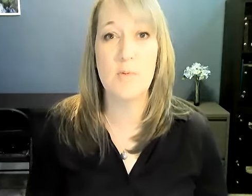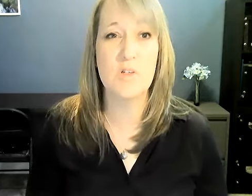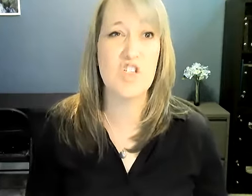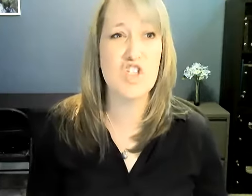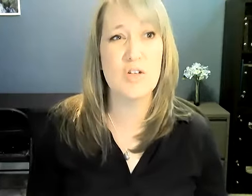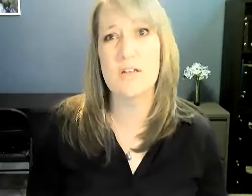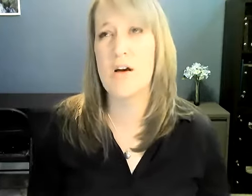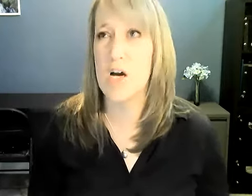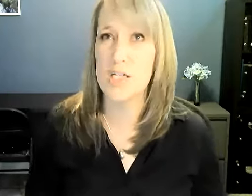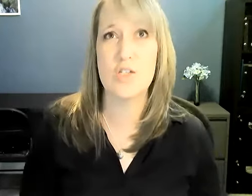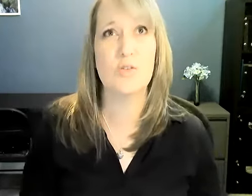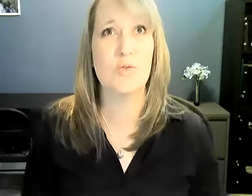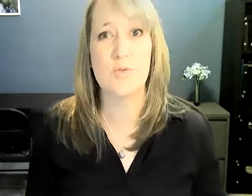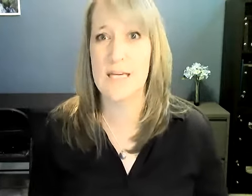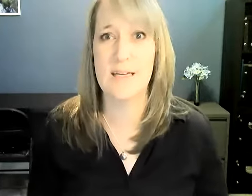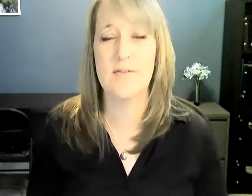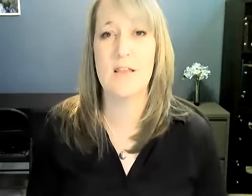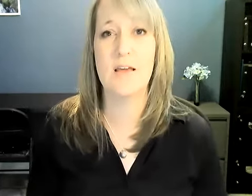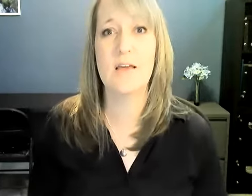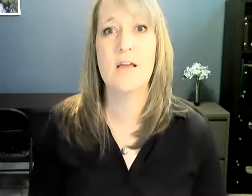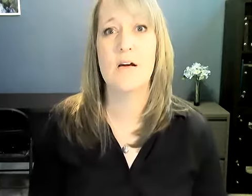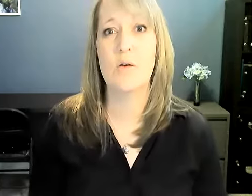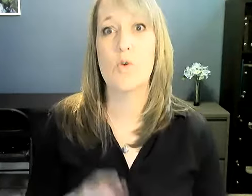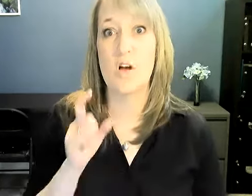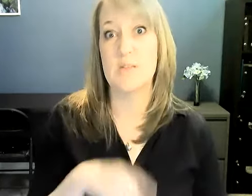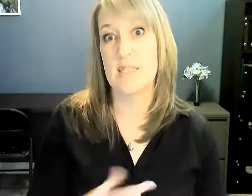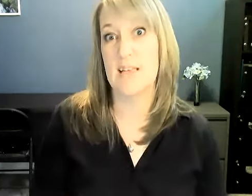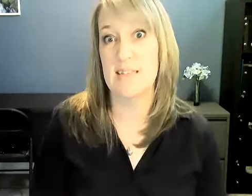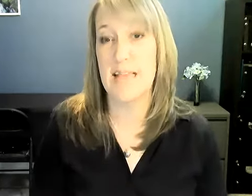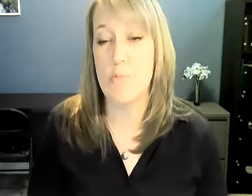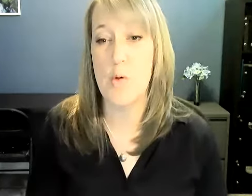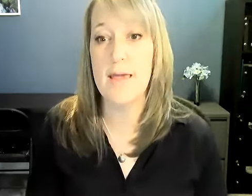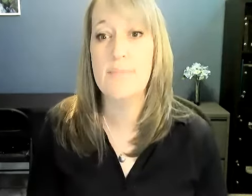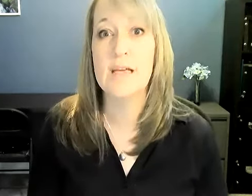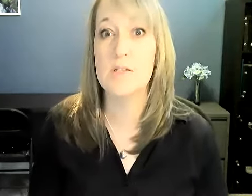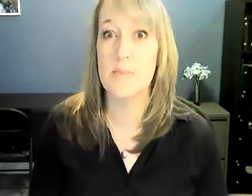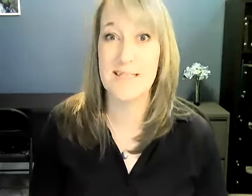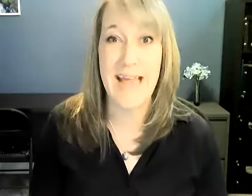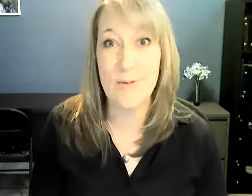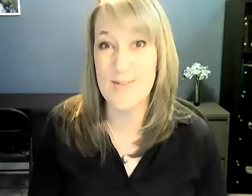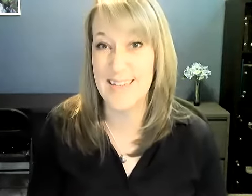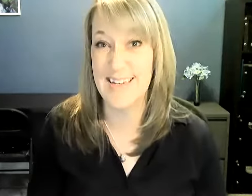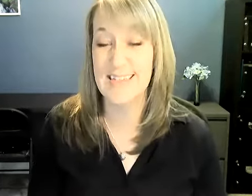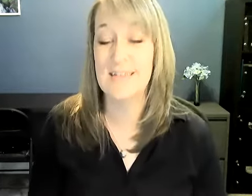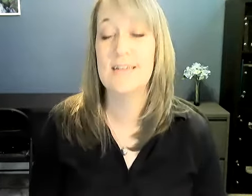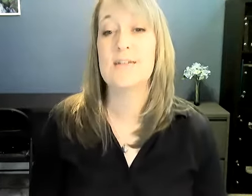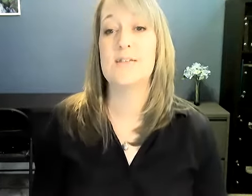ones. Should, ought to, that kind of a thing would also be signed the same way. It just depends on how you sign it.